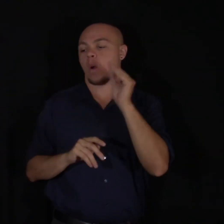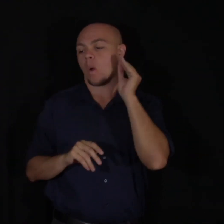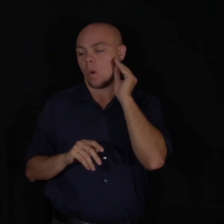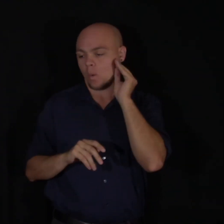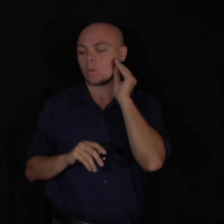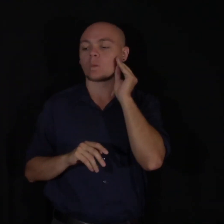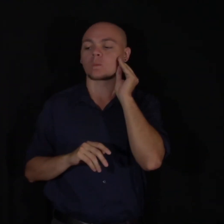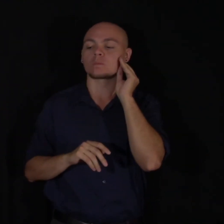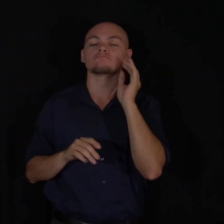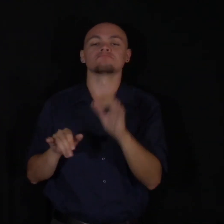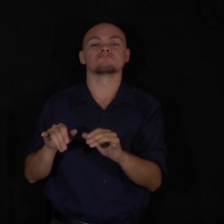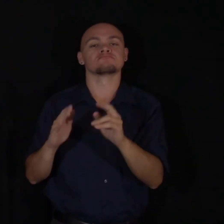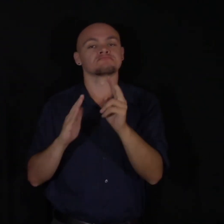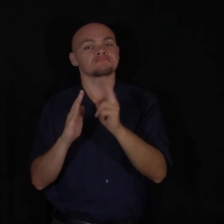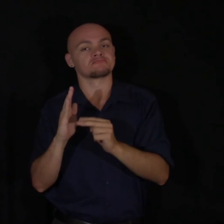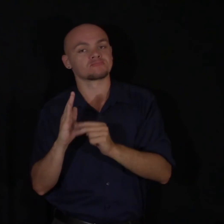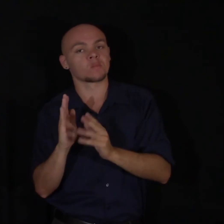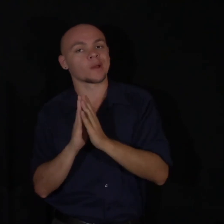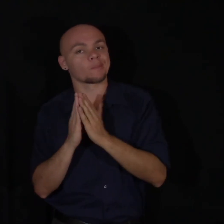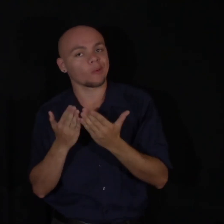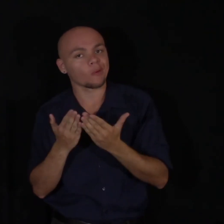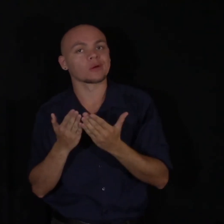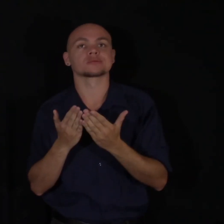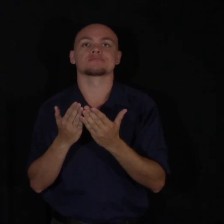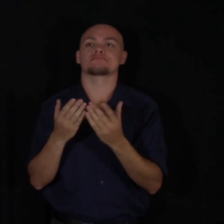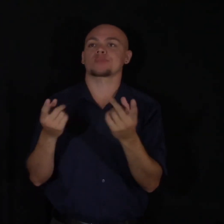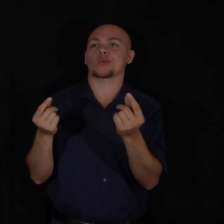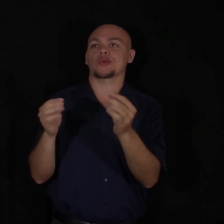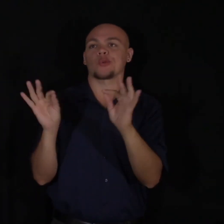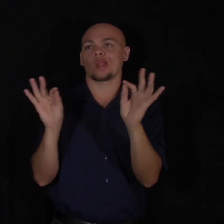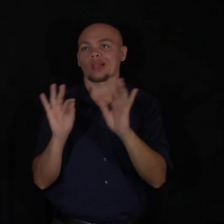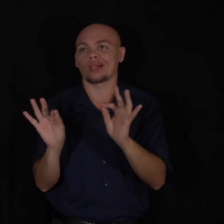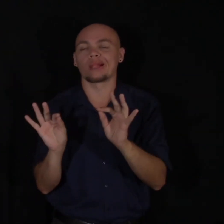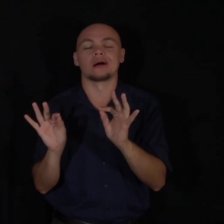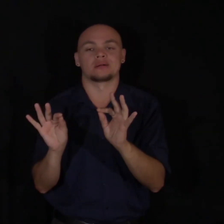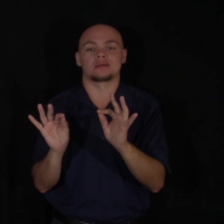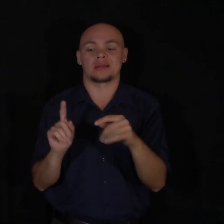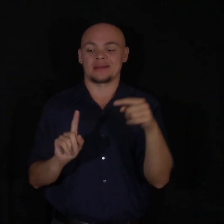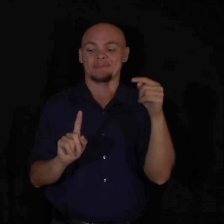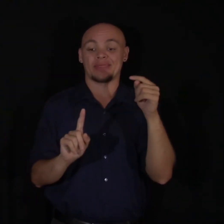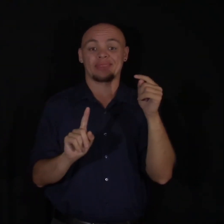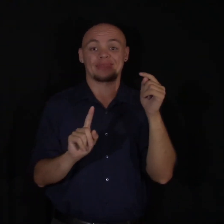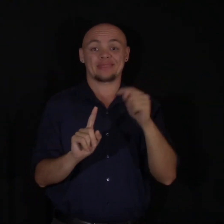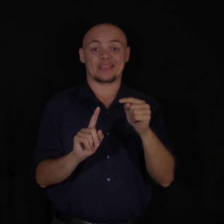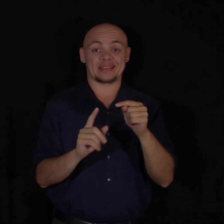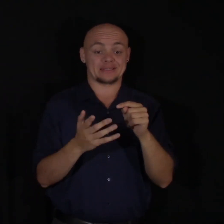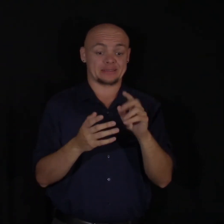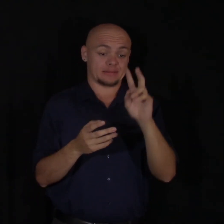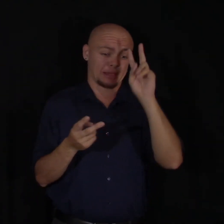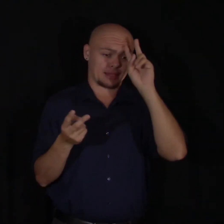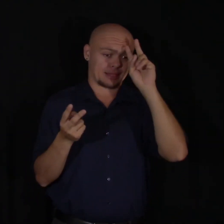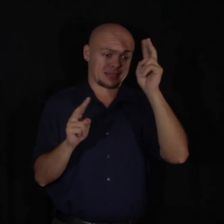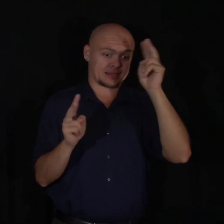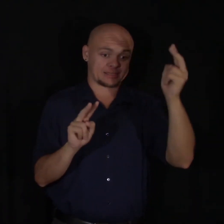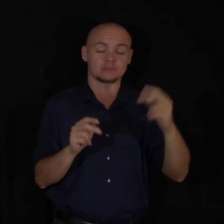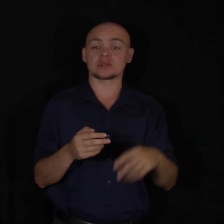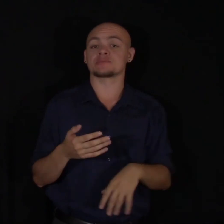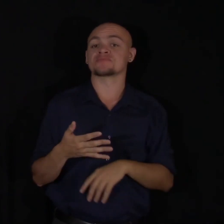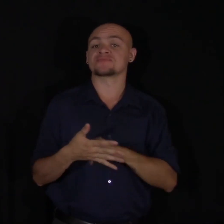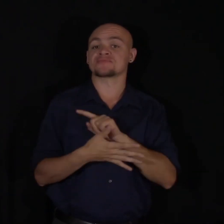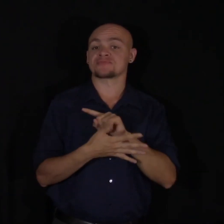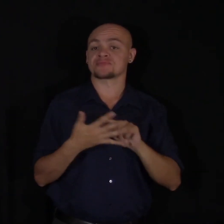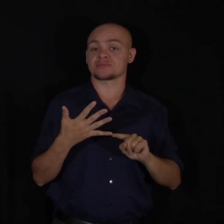books and just do nothing. However, this is a widely held misconception. The 2